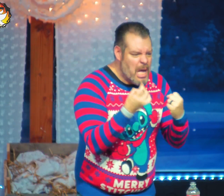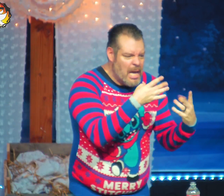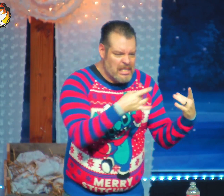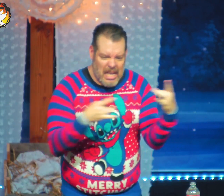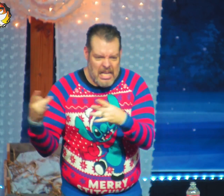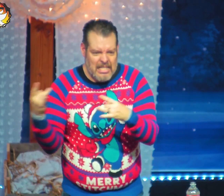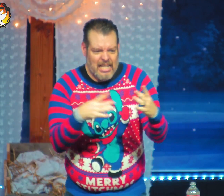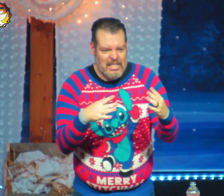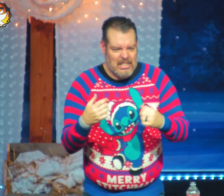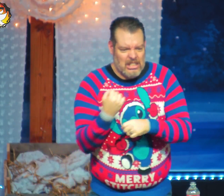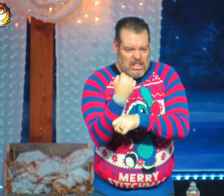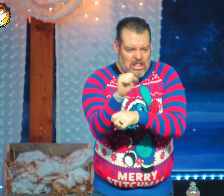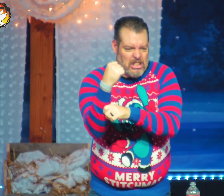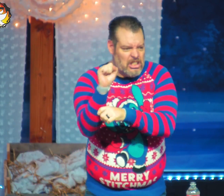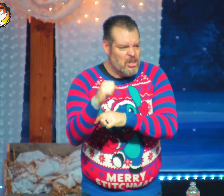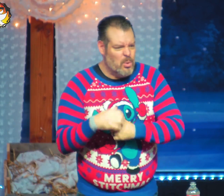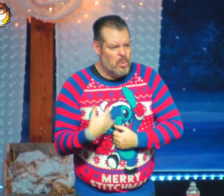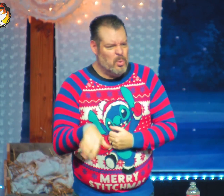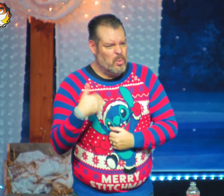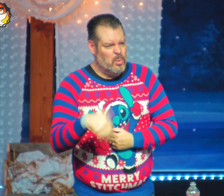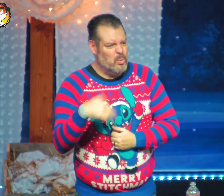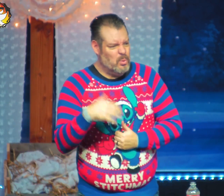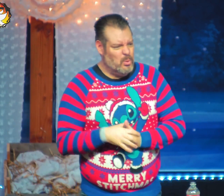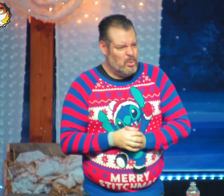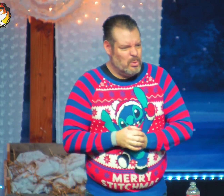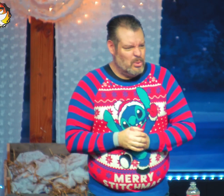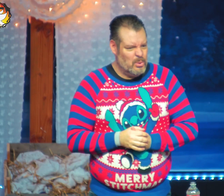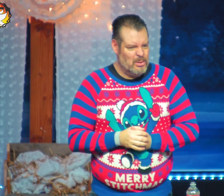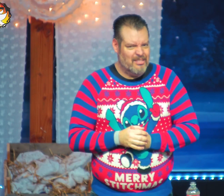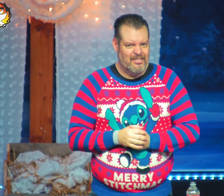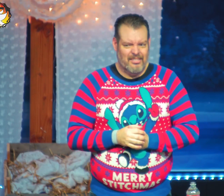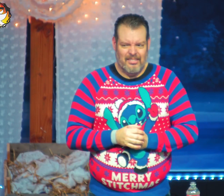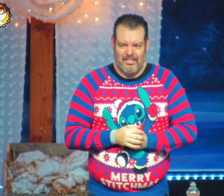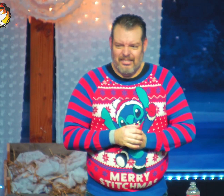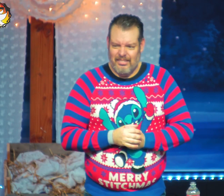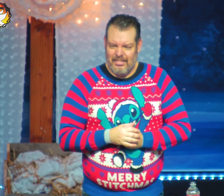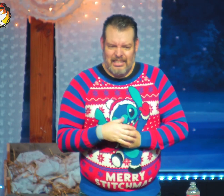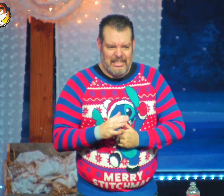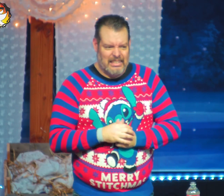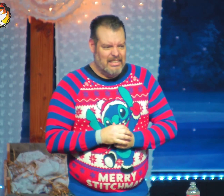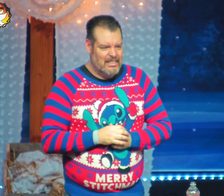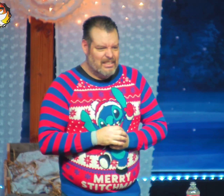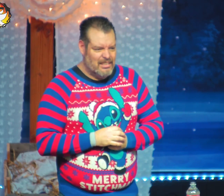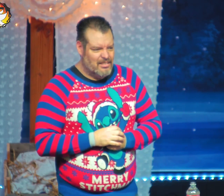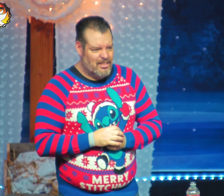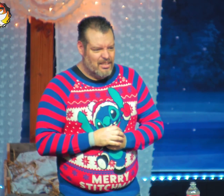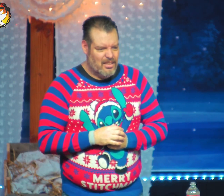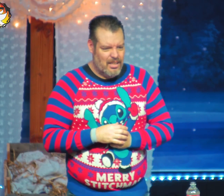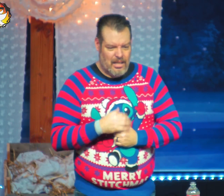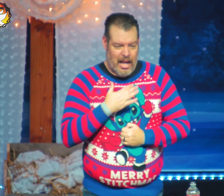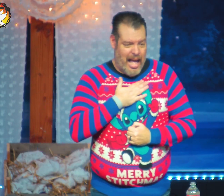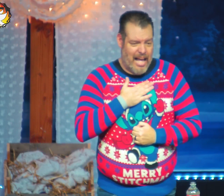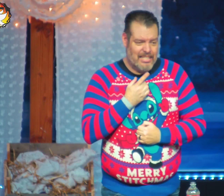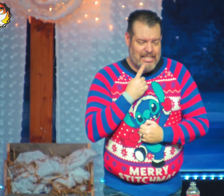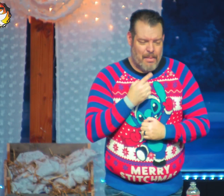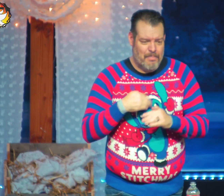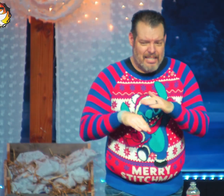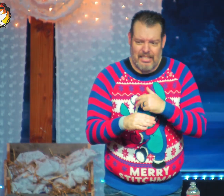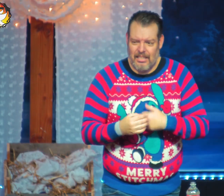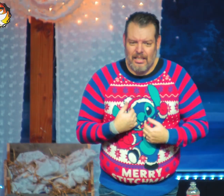that God has for us, and I'm not worried, but I do grieve the people that are there. And I'm concerned about the people here in America and all the